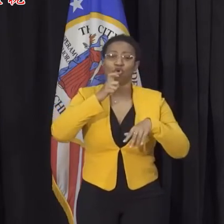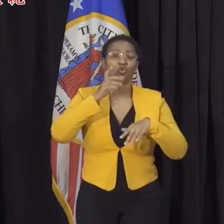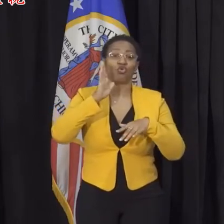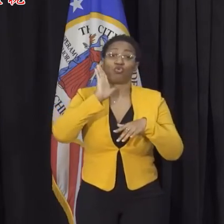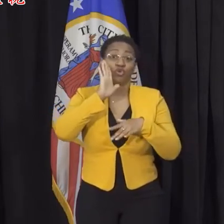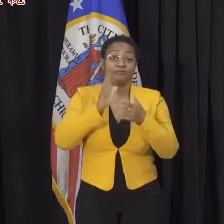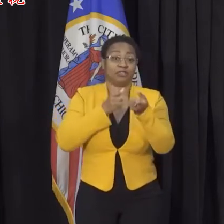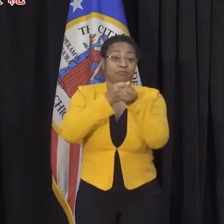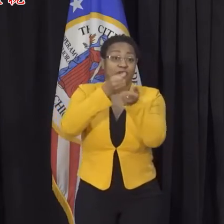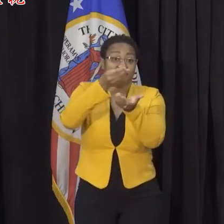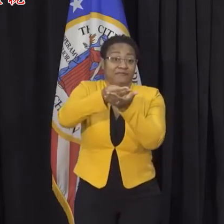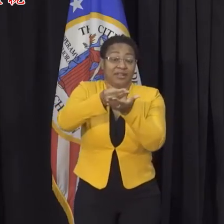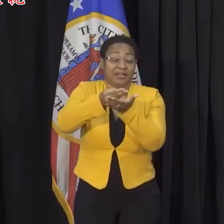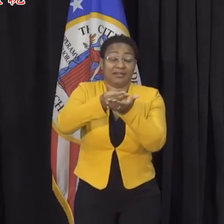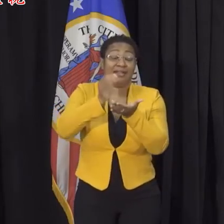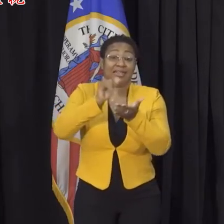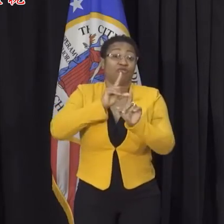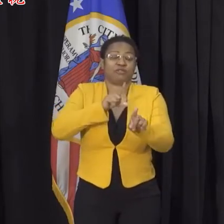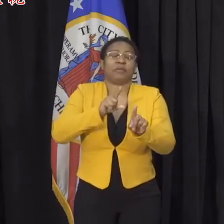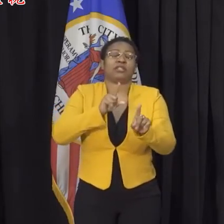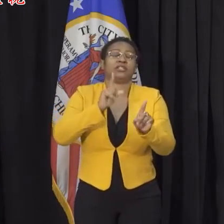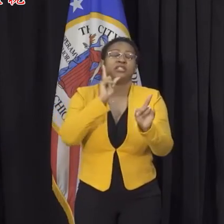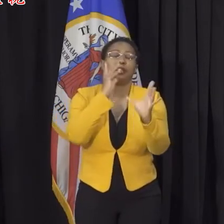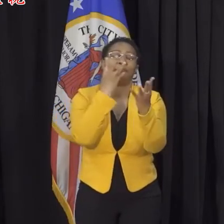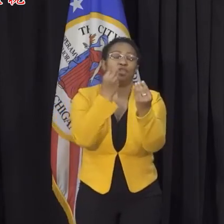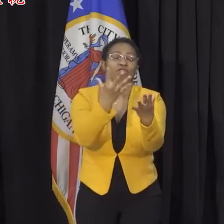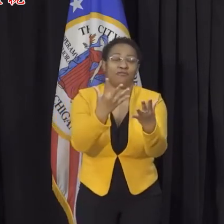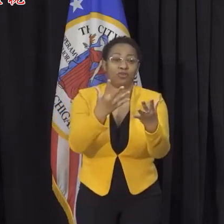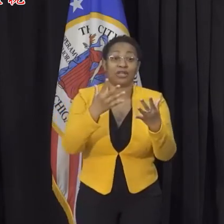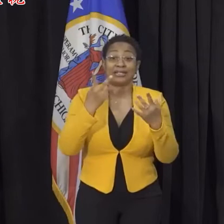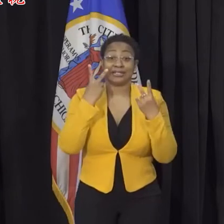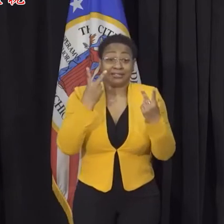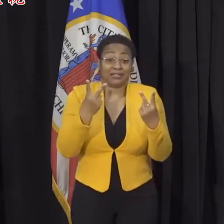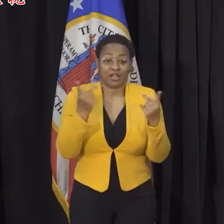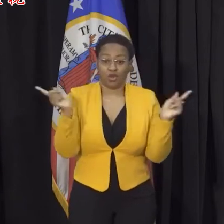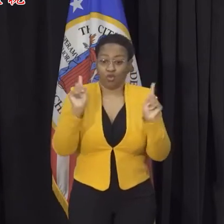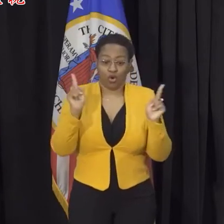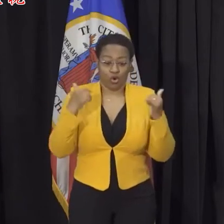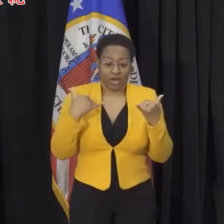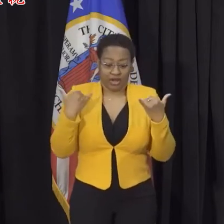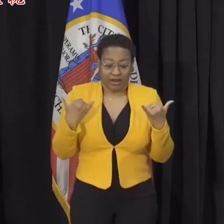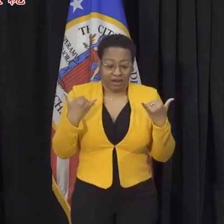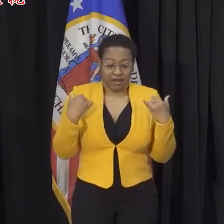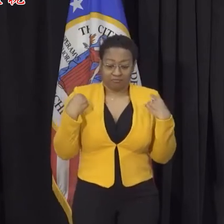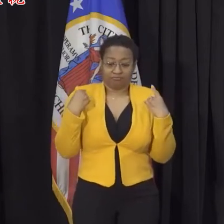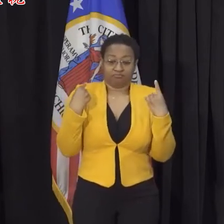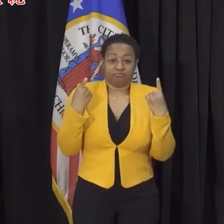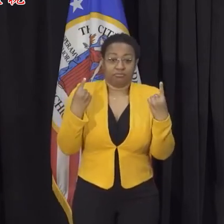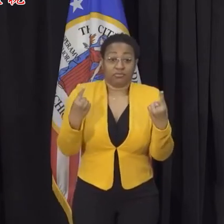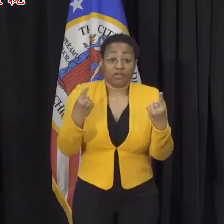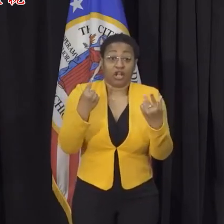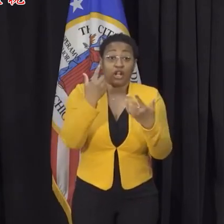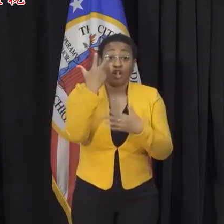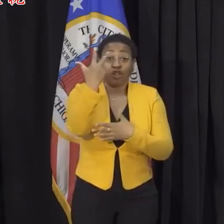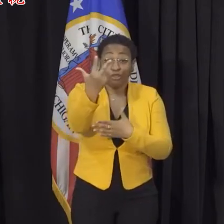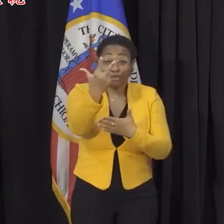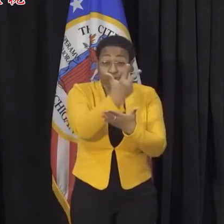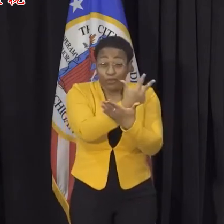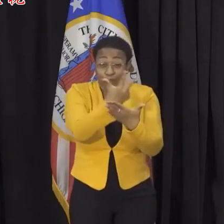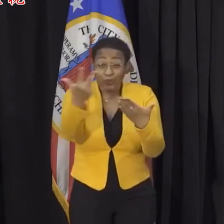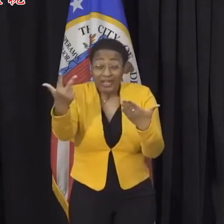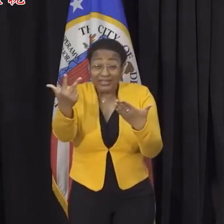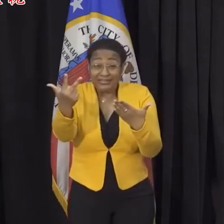And that, first of all, that response was incredible. But second of all, to see where we are, where we've come in literally 3 short